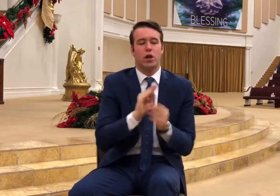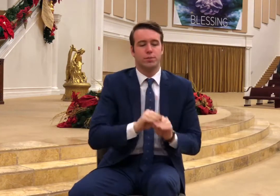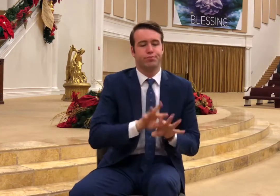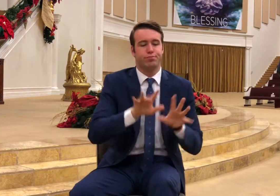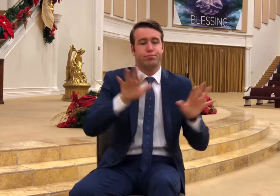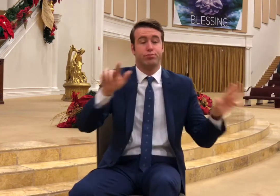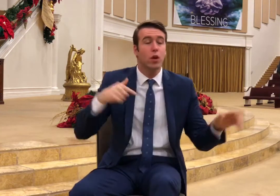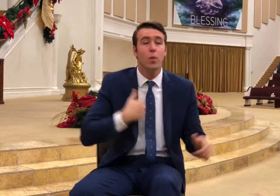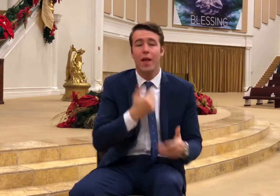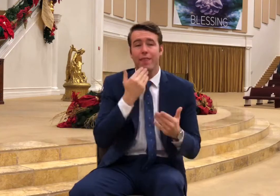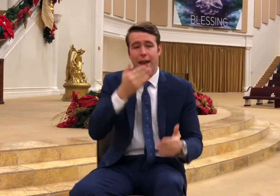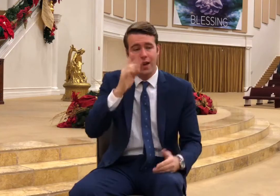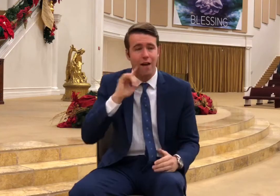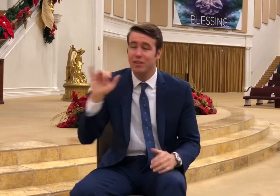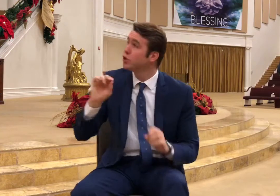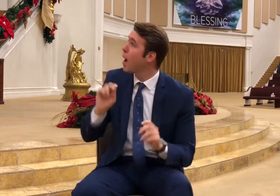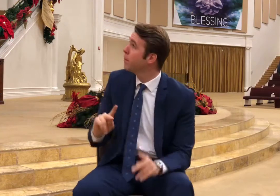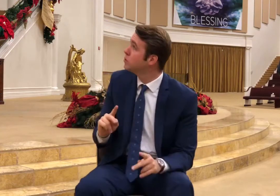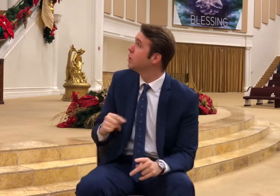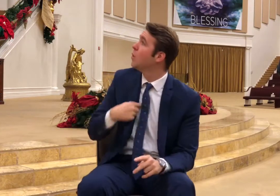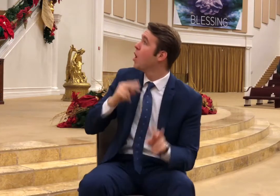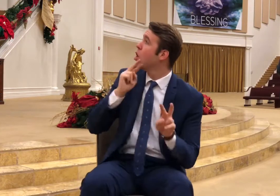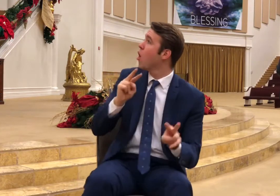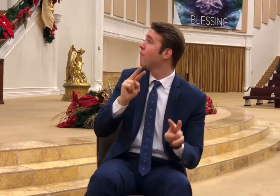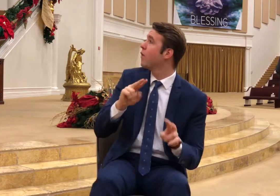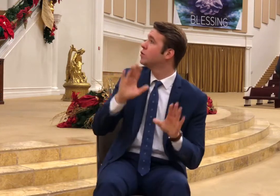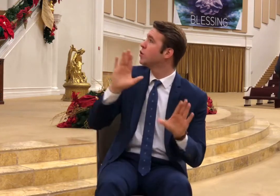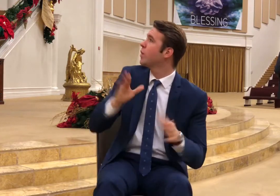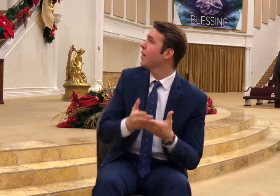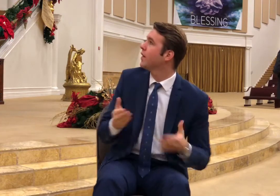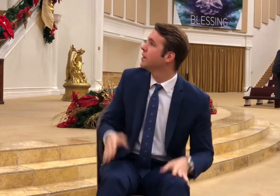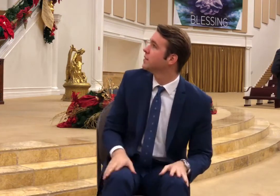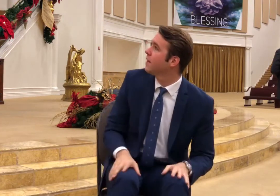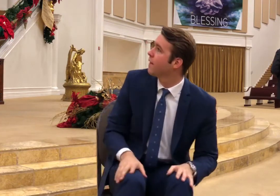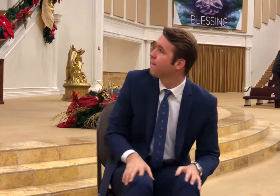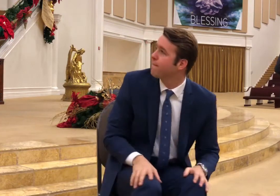Christ. We thank God for this opportunity. We're looking forward to great things.